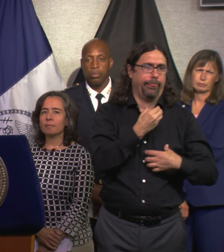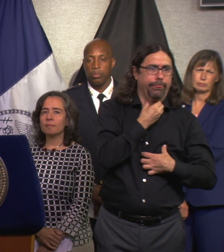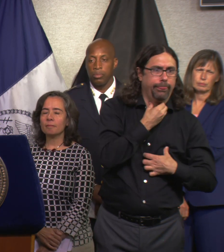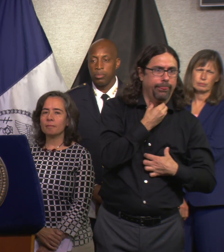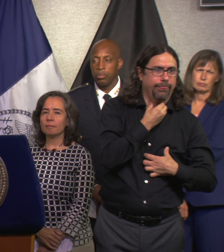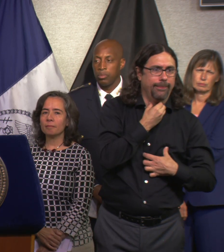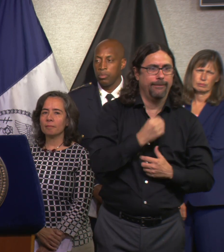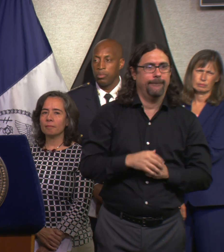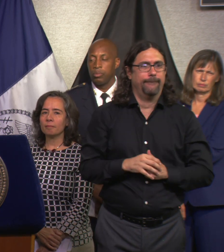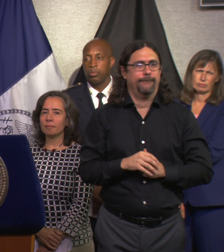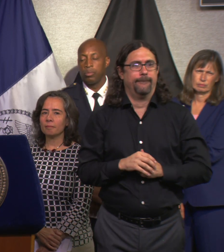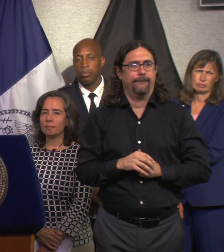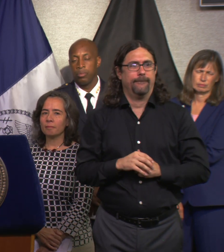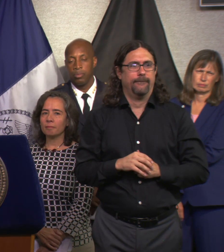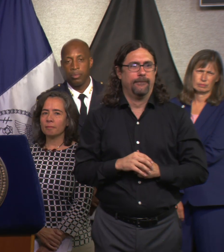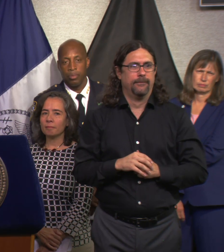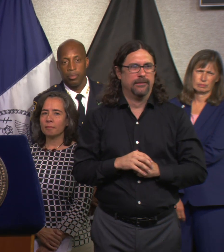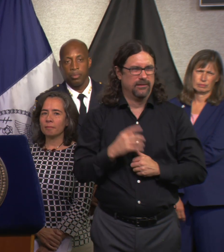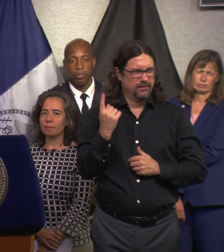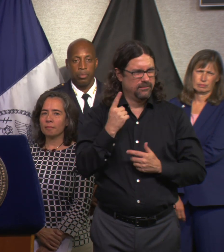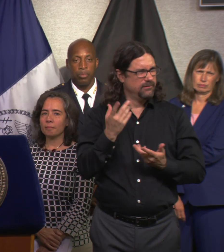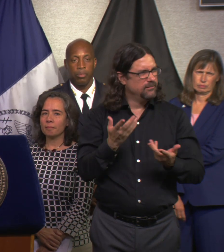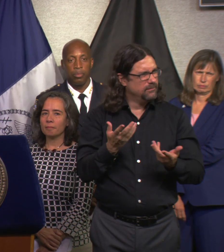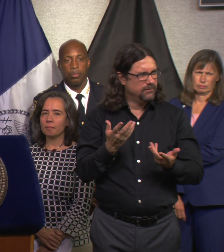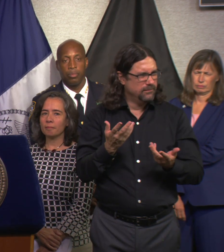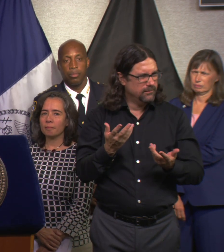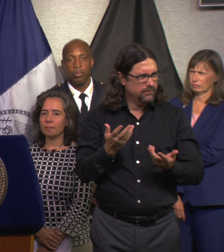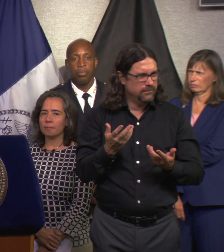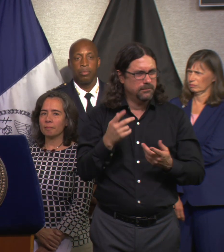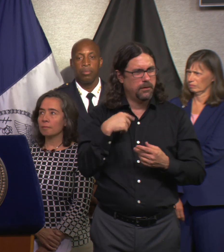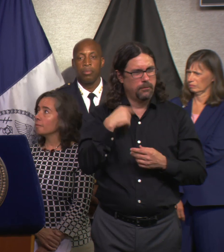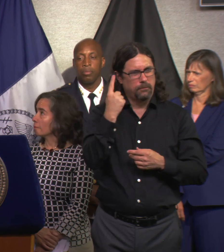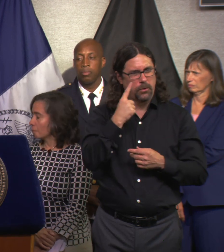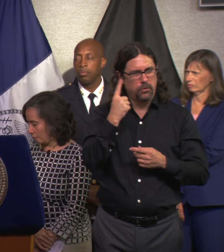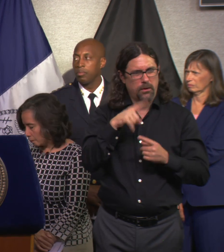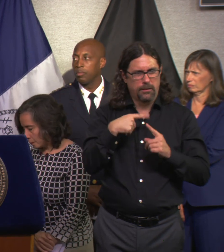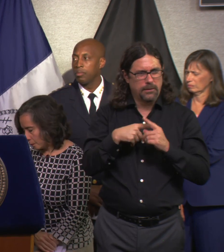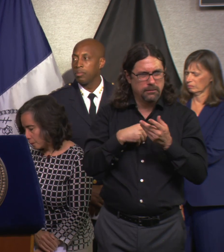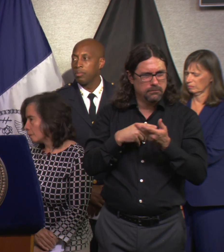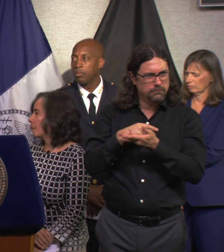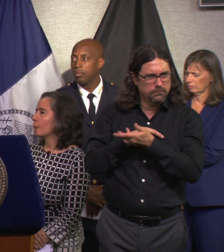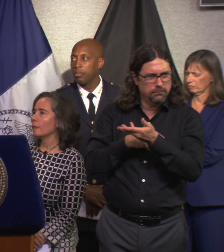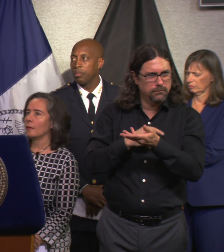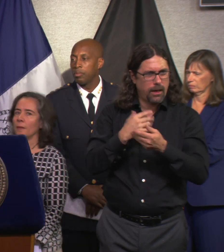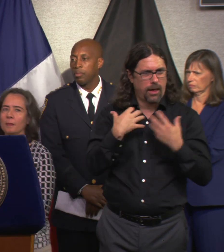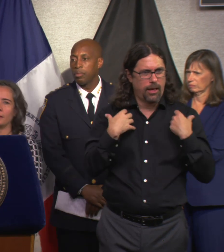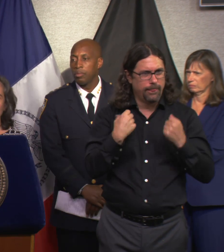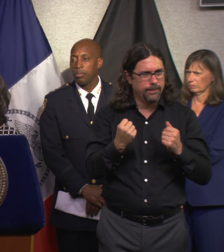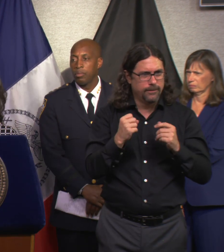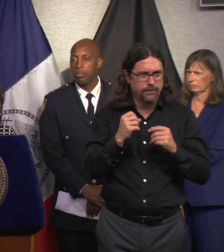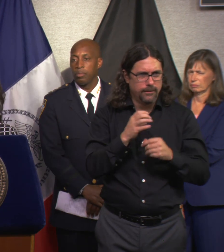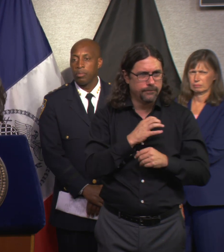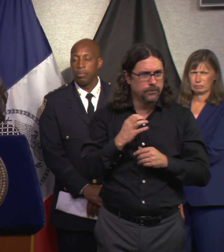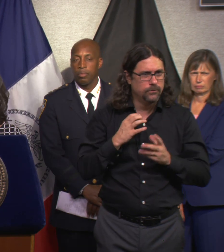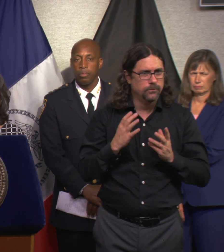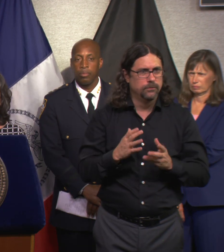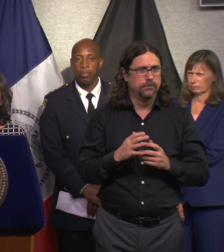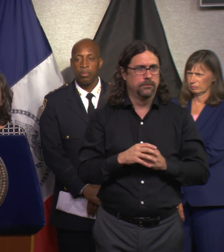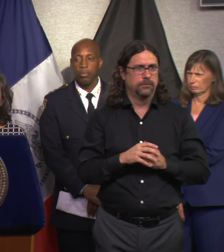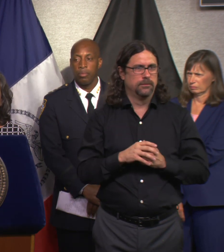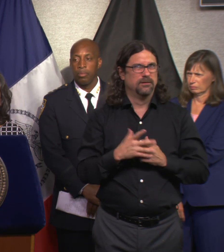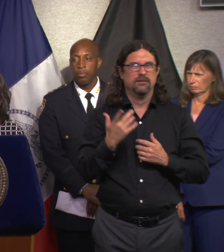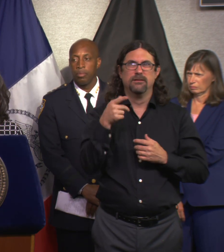commissioner, same thing. Is there any advice you would give to people who might be in a situation where there's not a lot of ventilation, especially like a subway